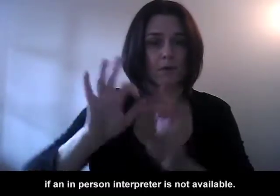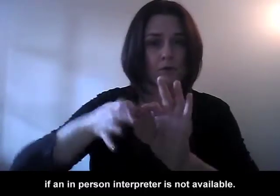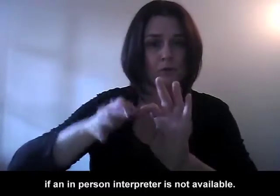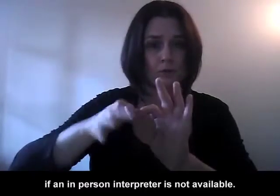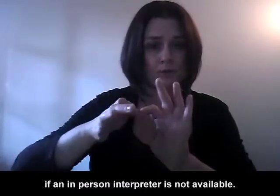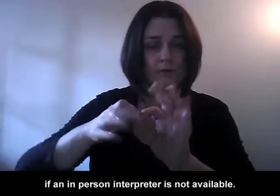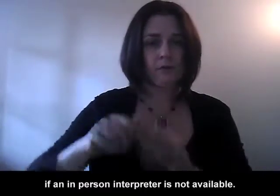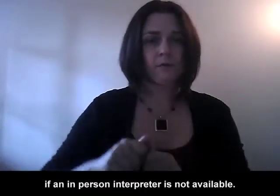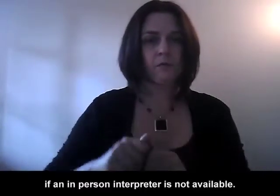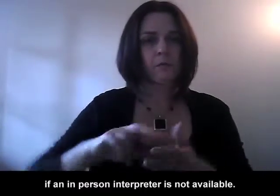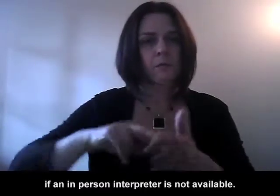available.